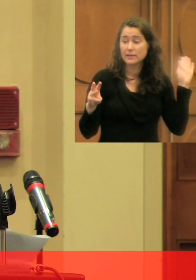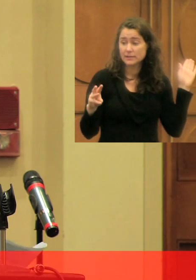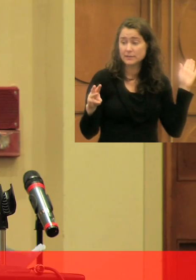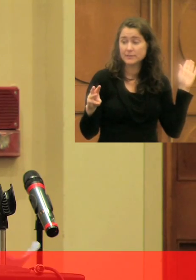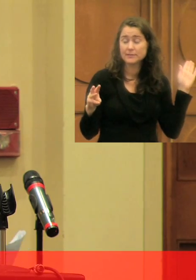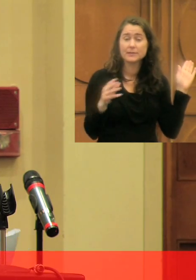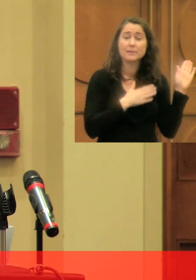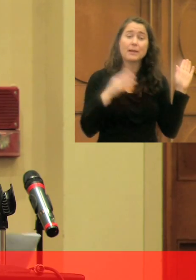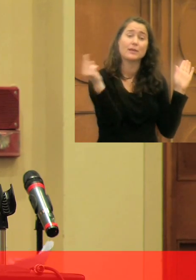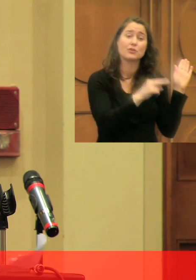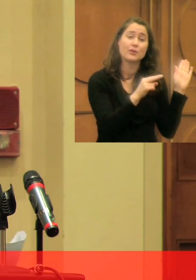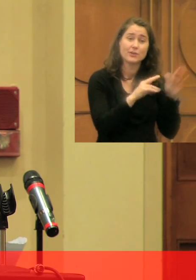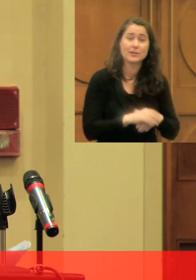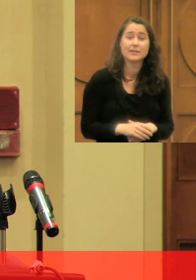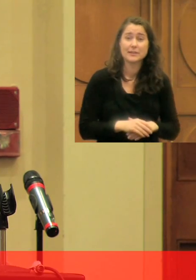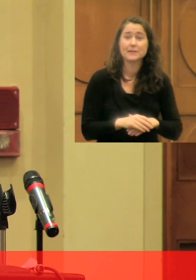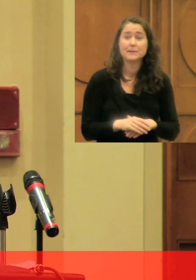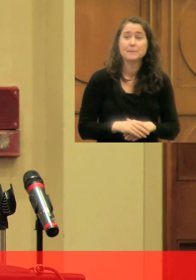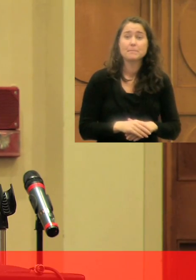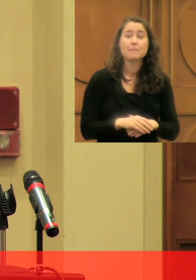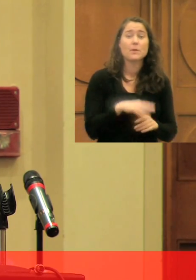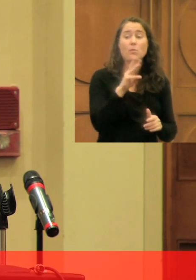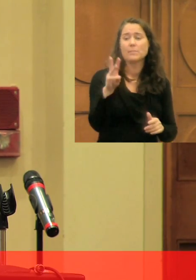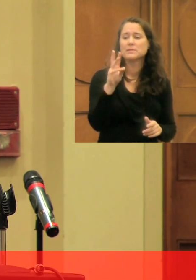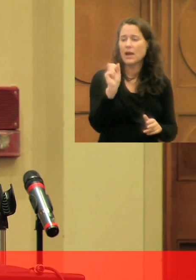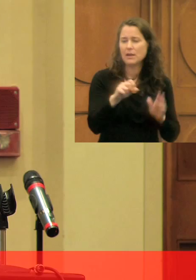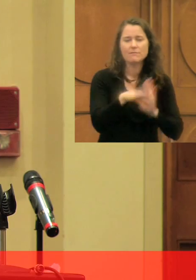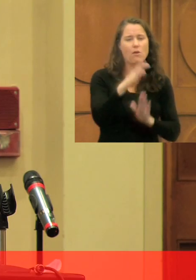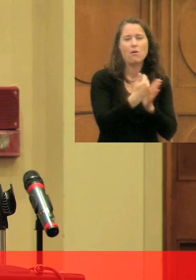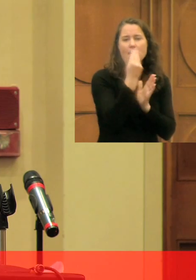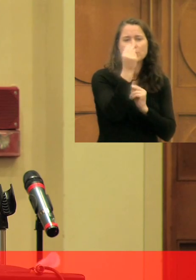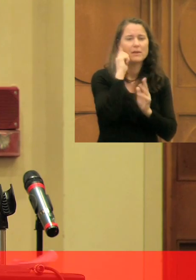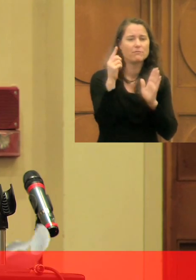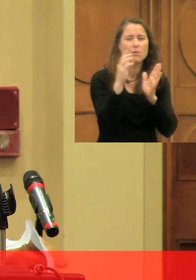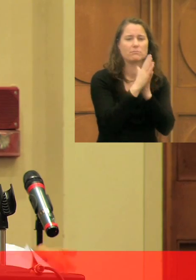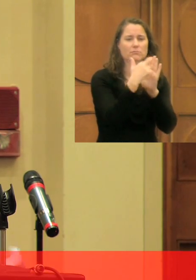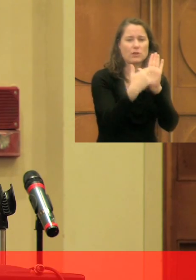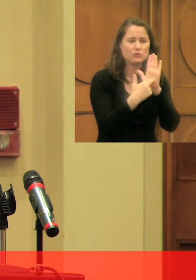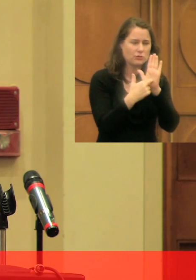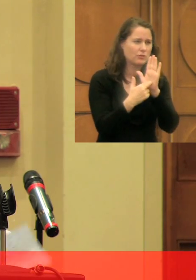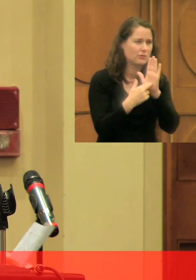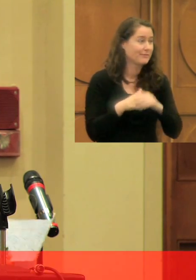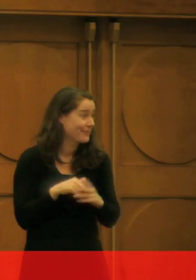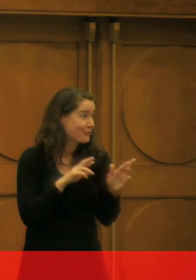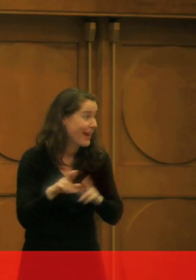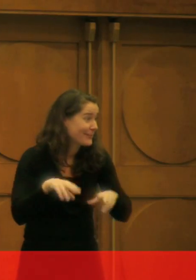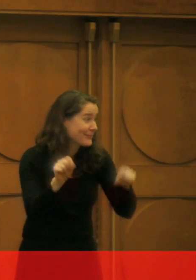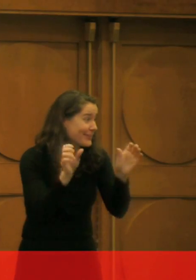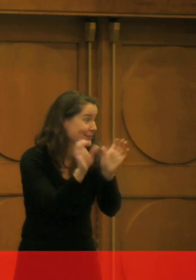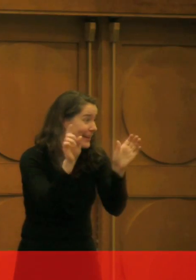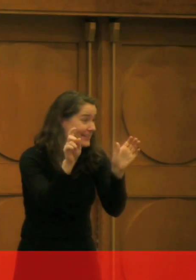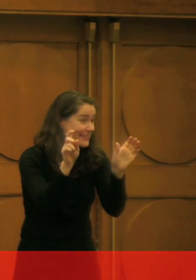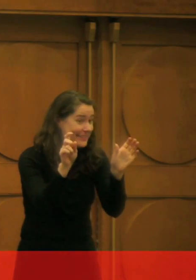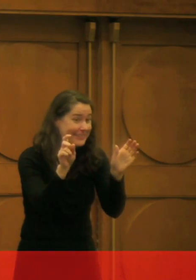here. This website is where you can get all your information that you may need. So, are you ready again?